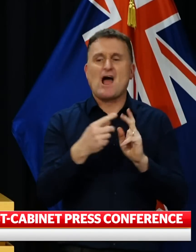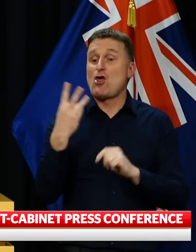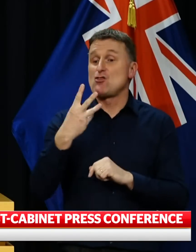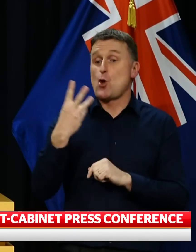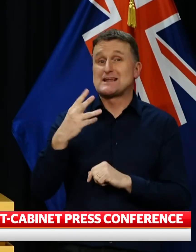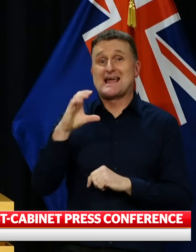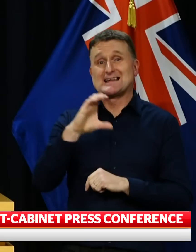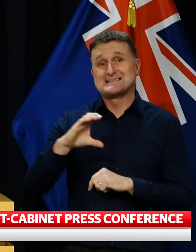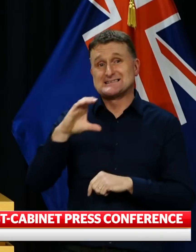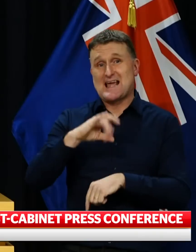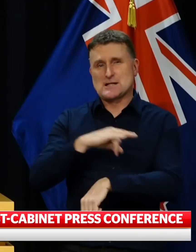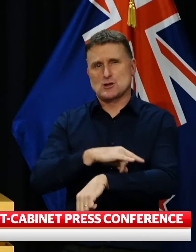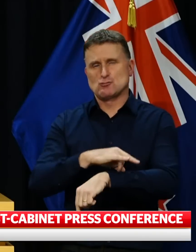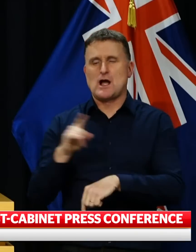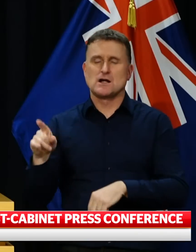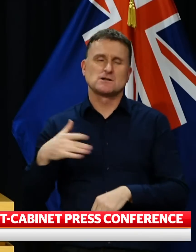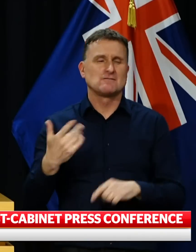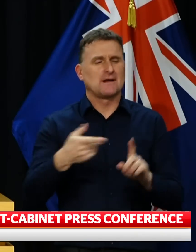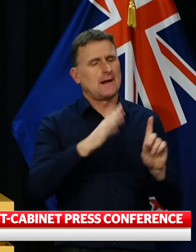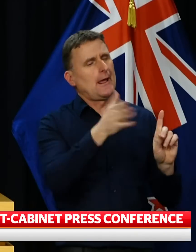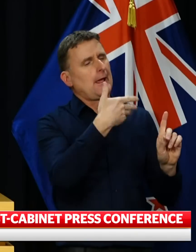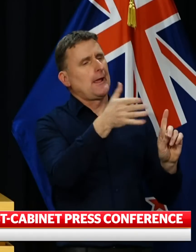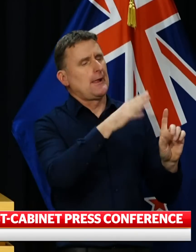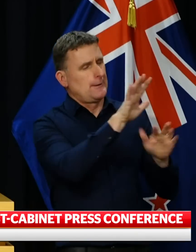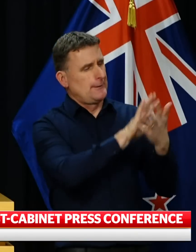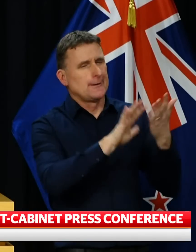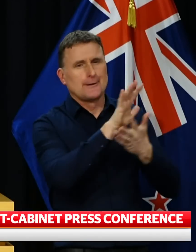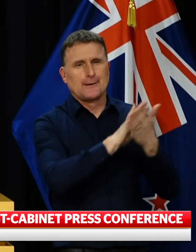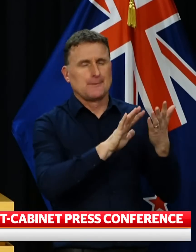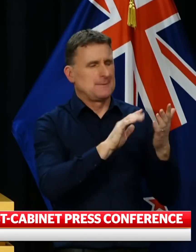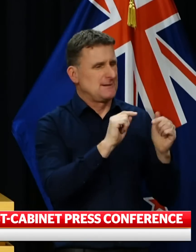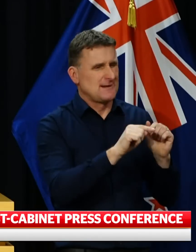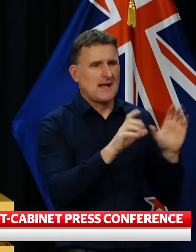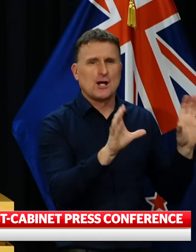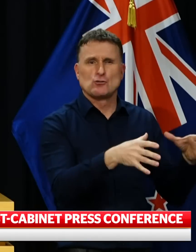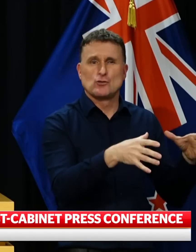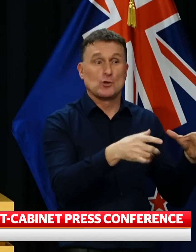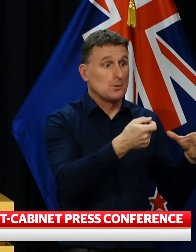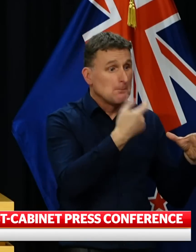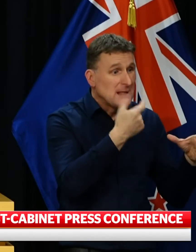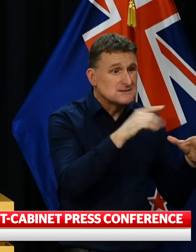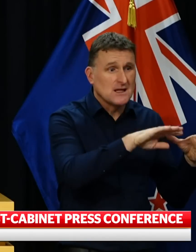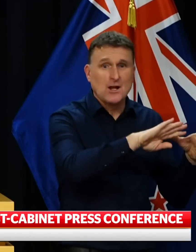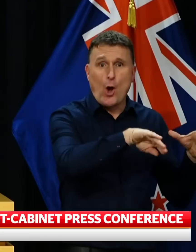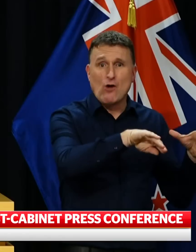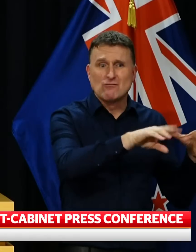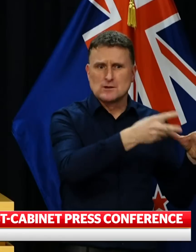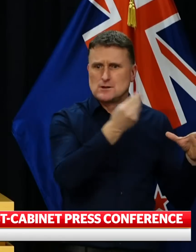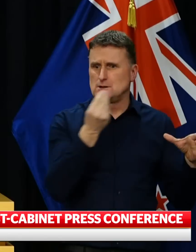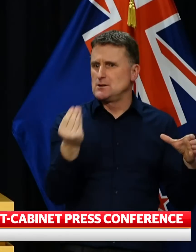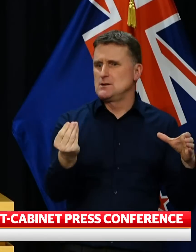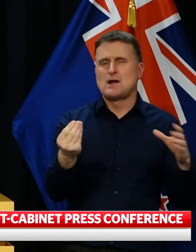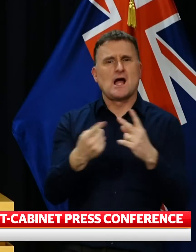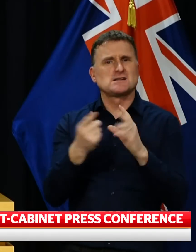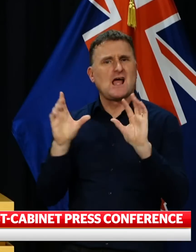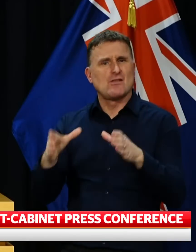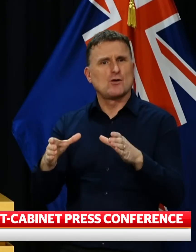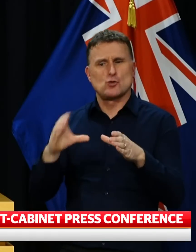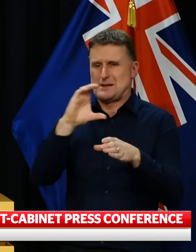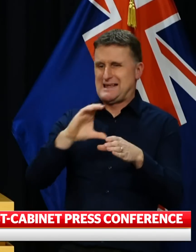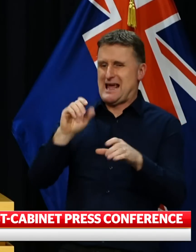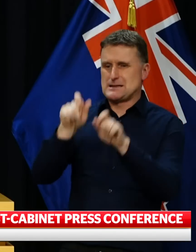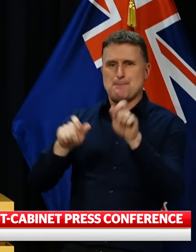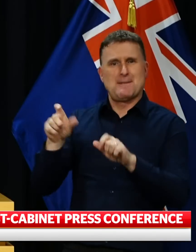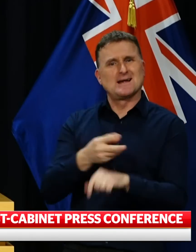It's another smoke and mirrors policy from the National Party. They want to take medicine off one group of New Zealanders in order to give it to another group of New Zealanders.